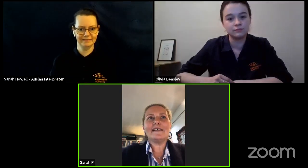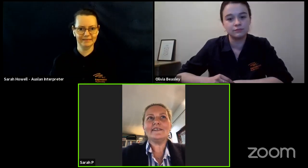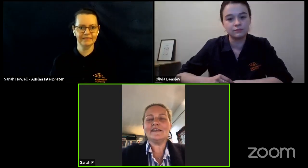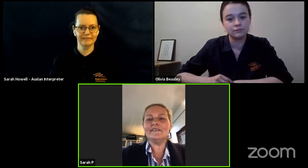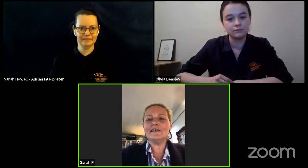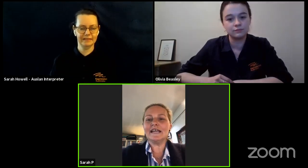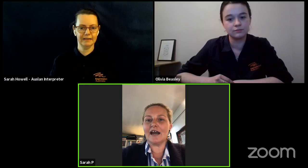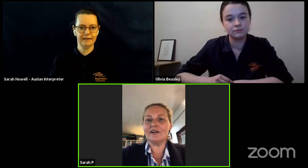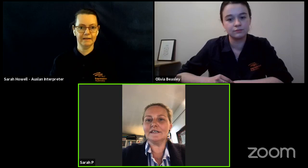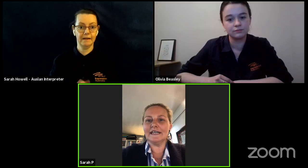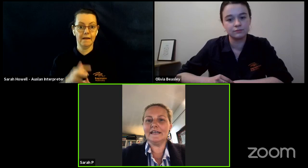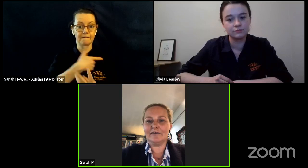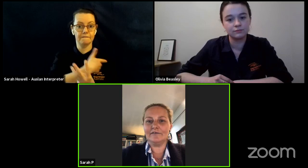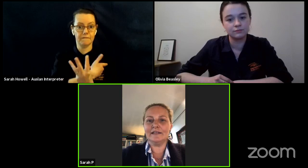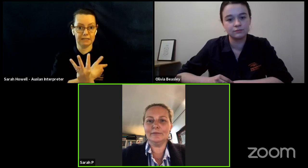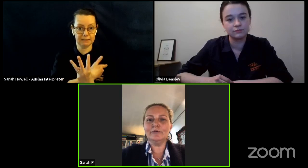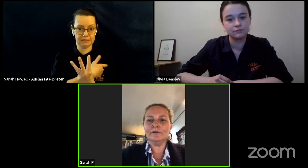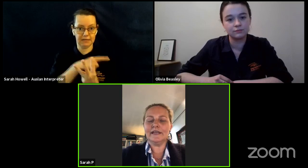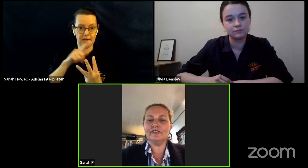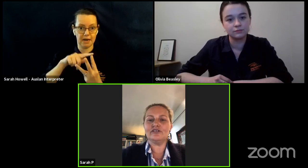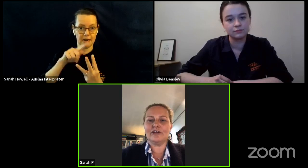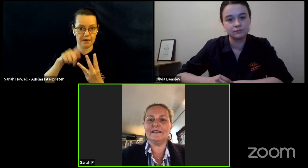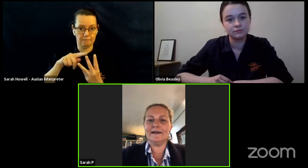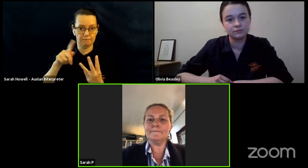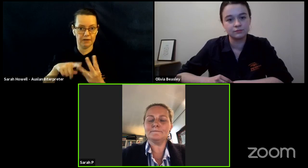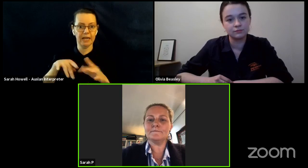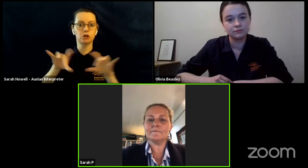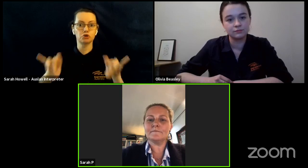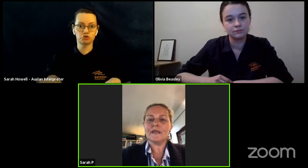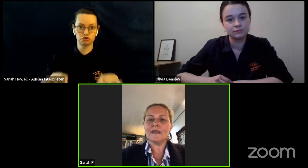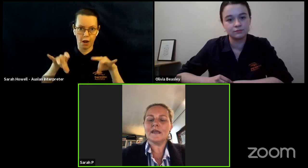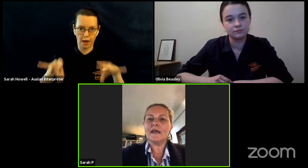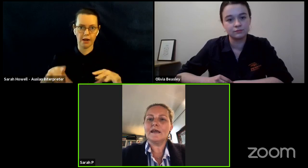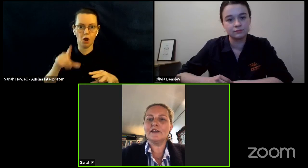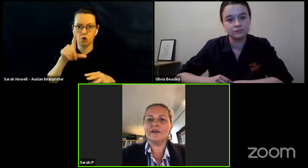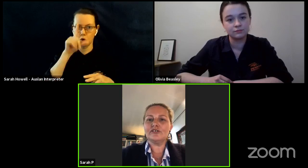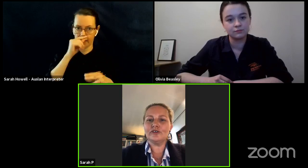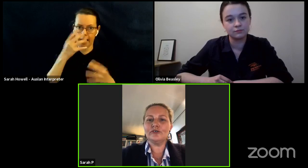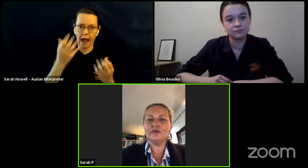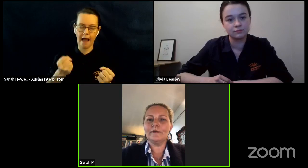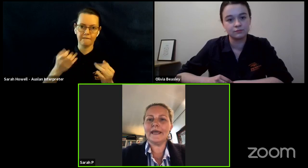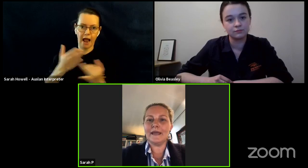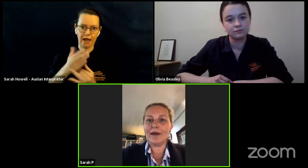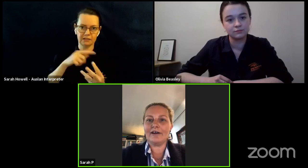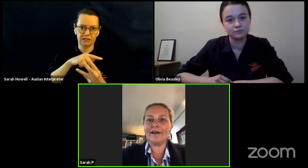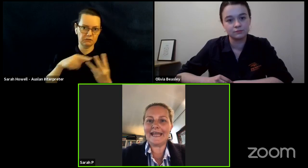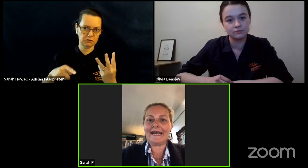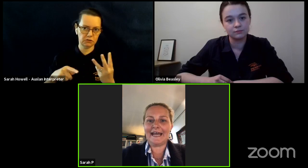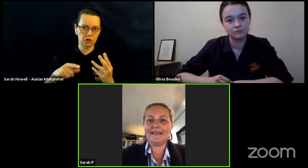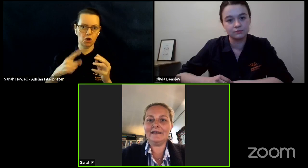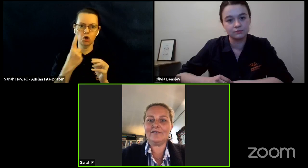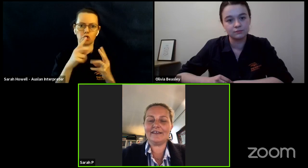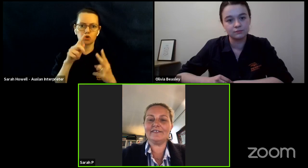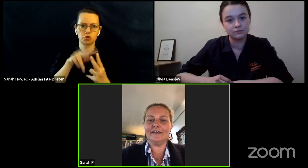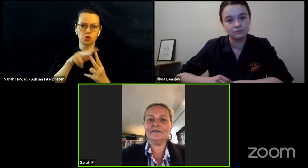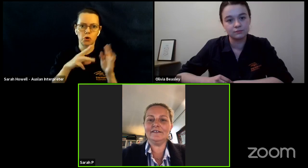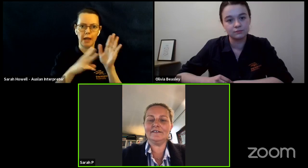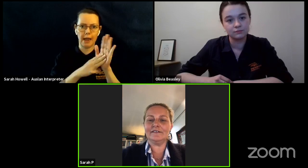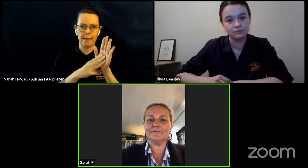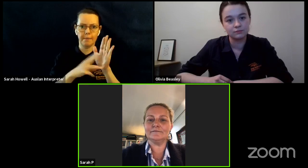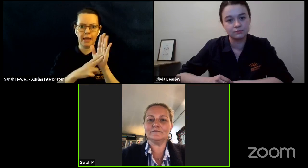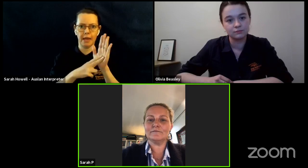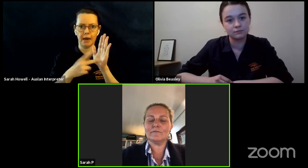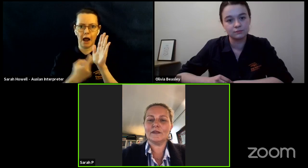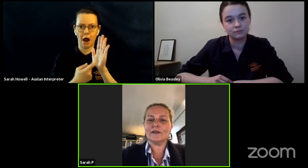The vaccines that are currently available in Australia, there are two mRNA